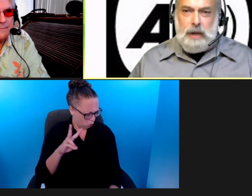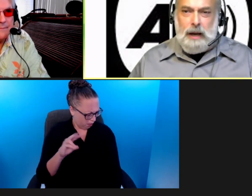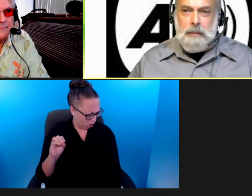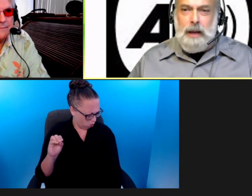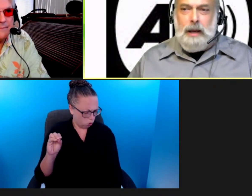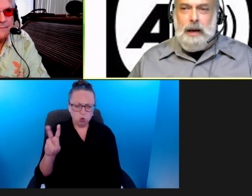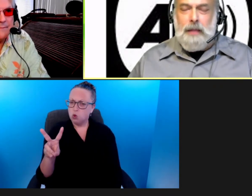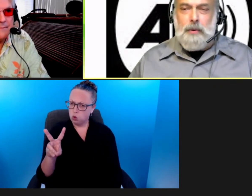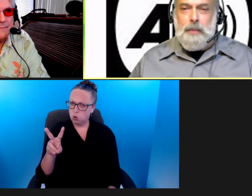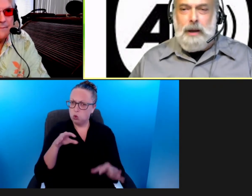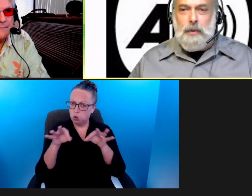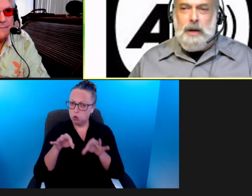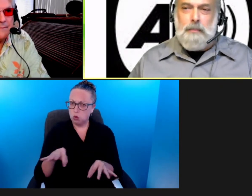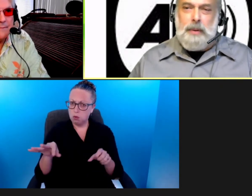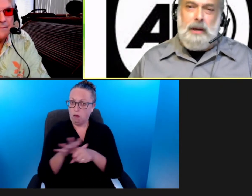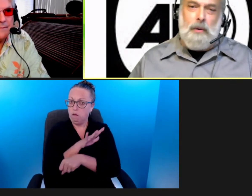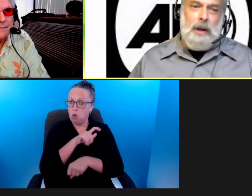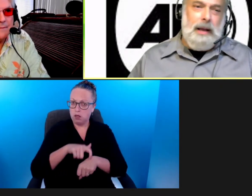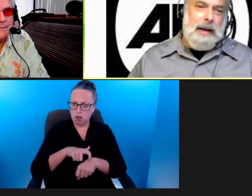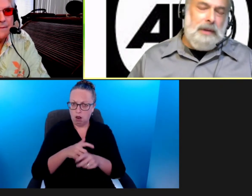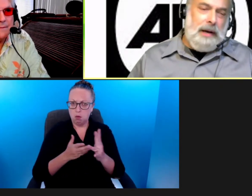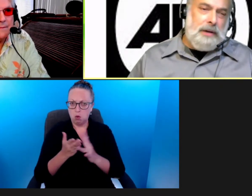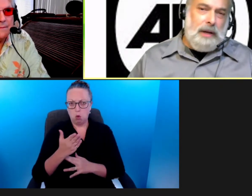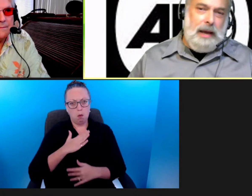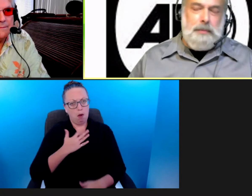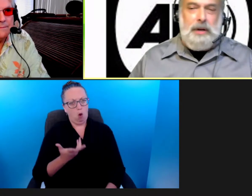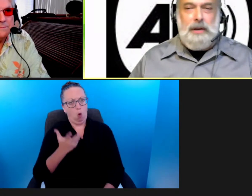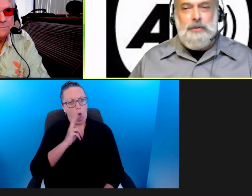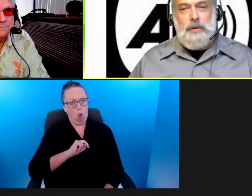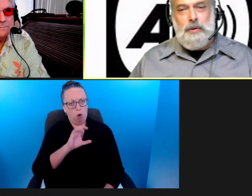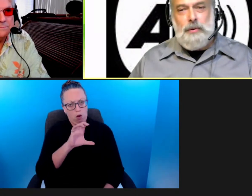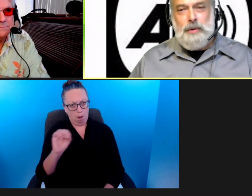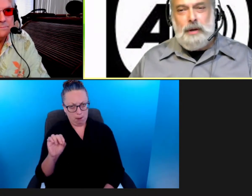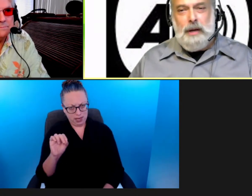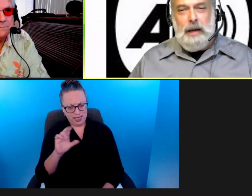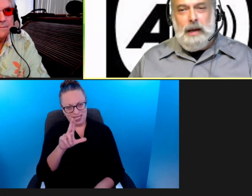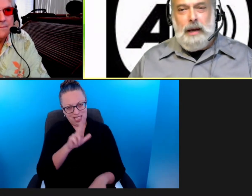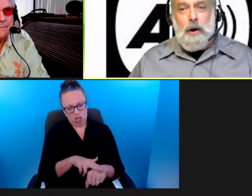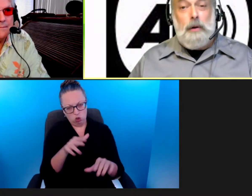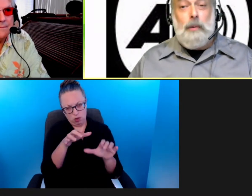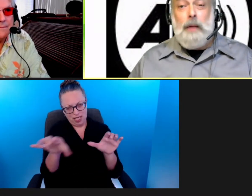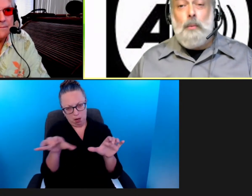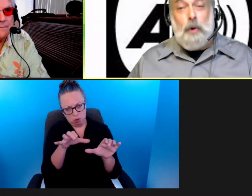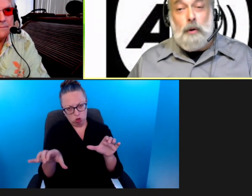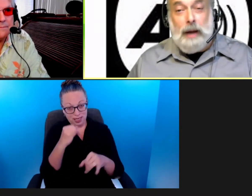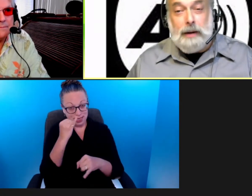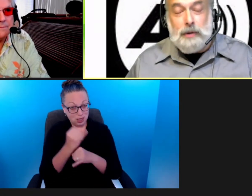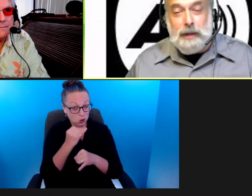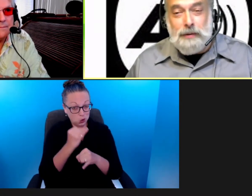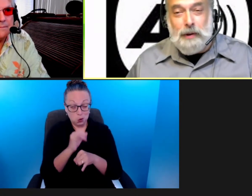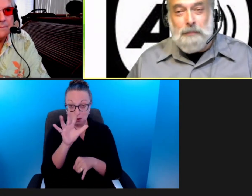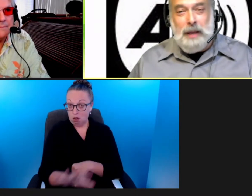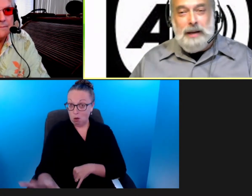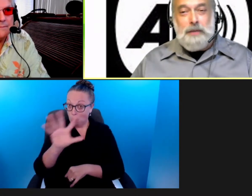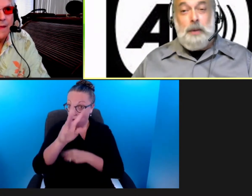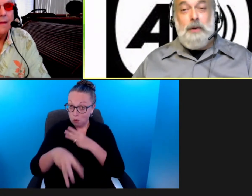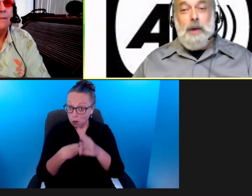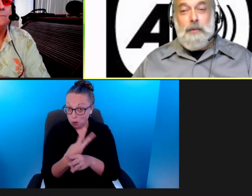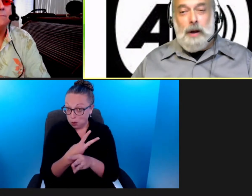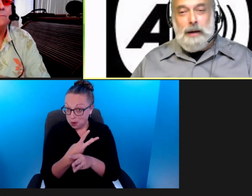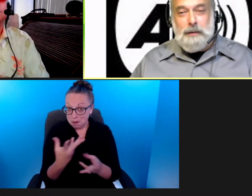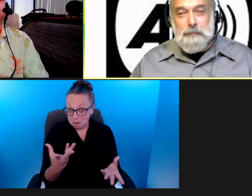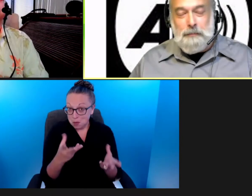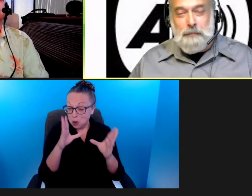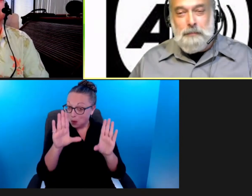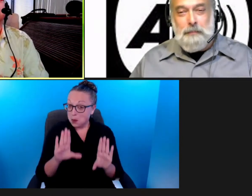full time through my own company or at the National Captioning Institute and all around the world, actually. So it's been a